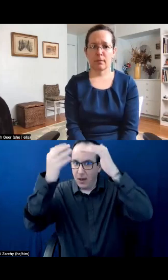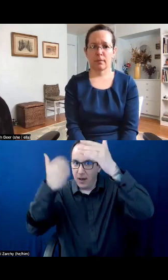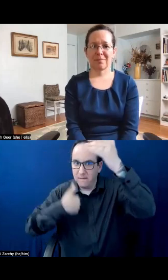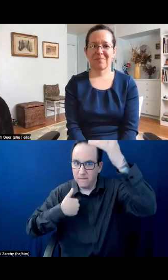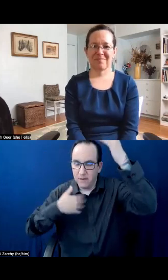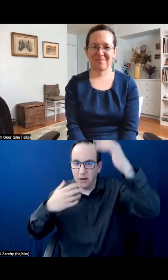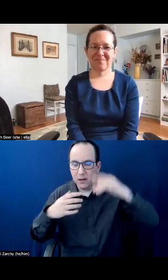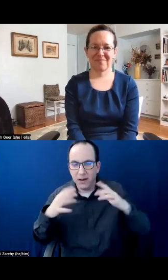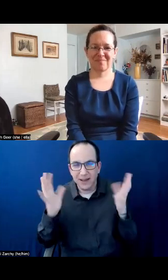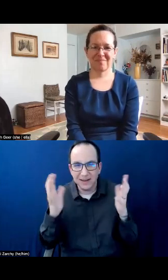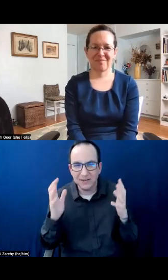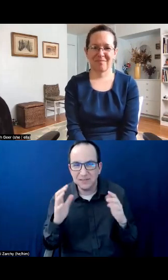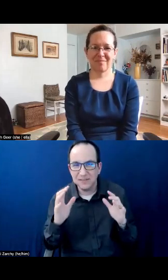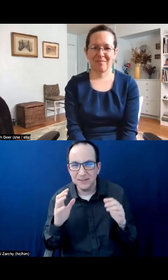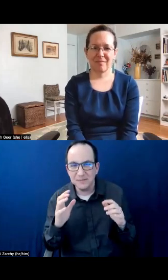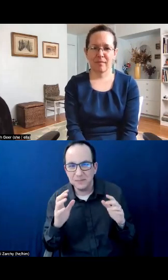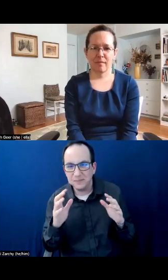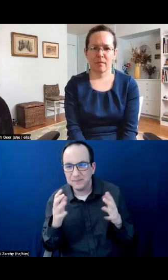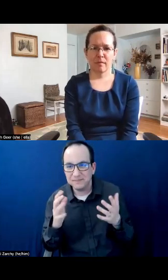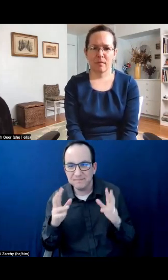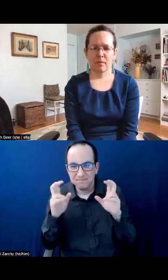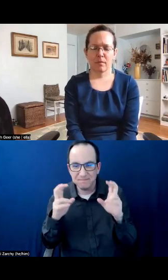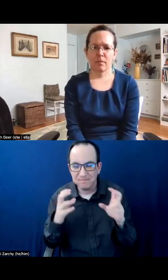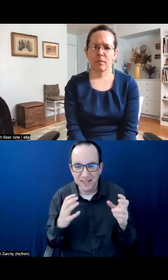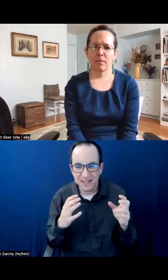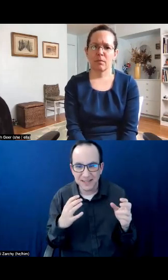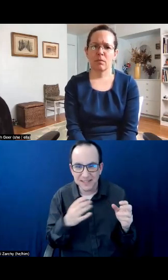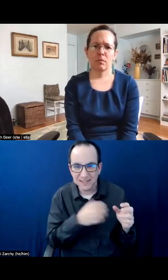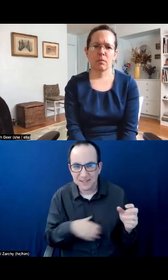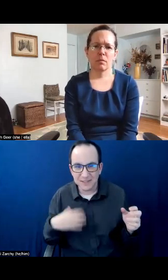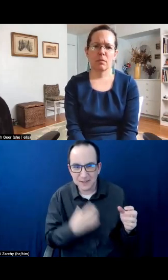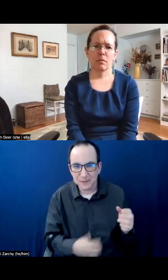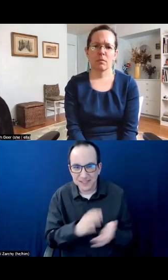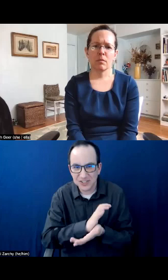those early year skills. So